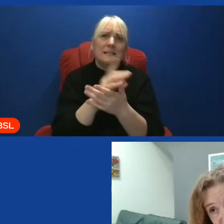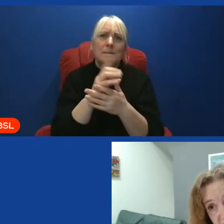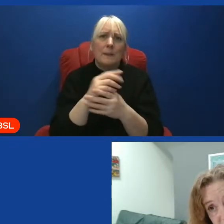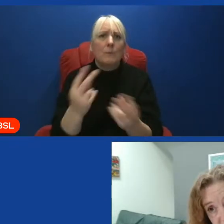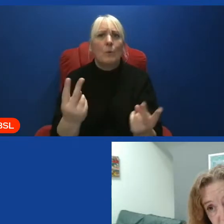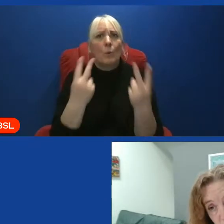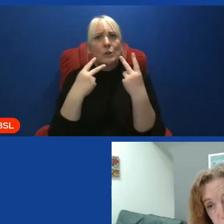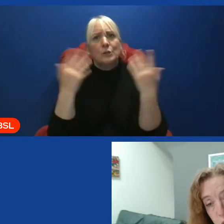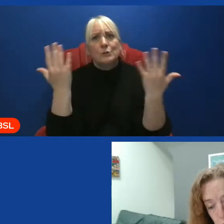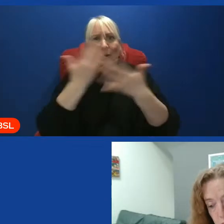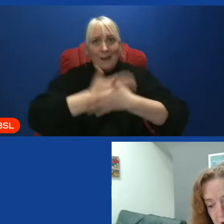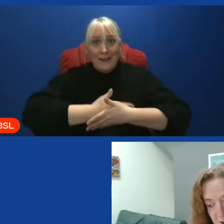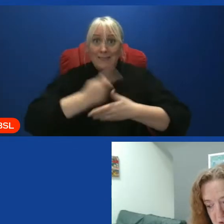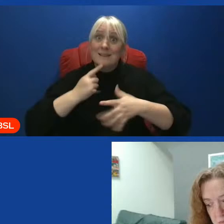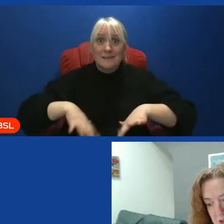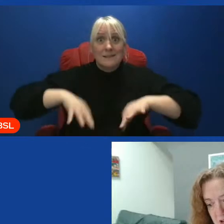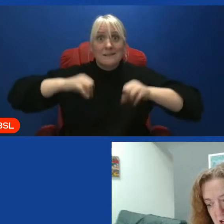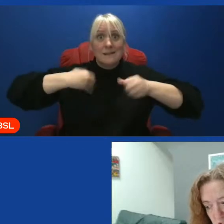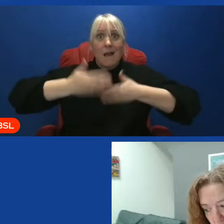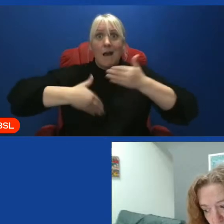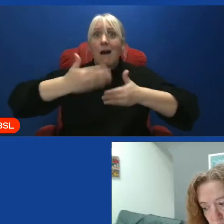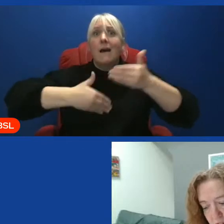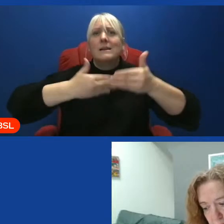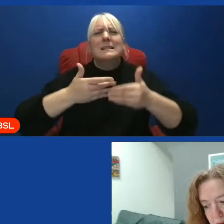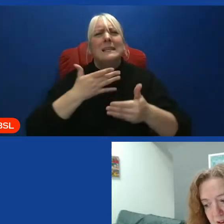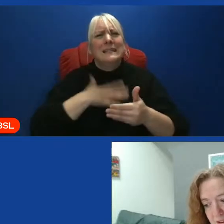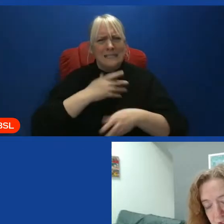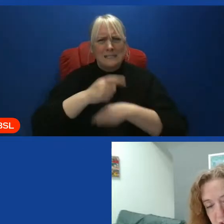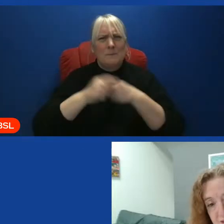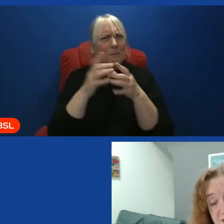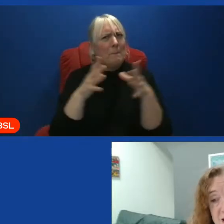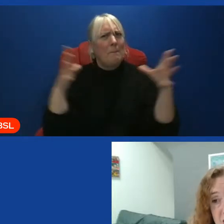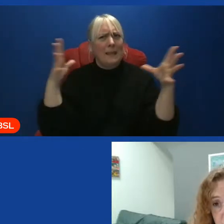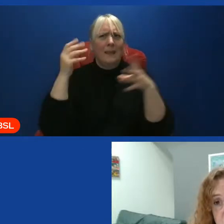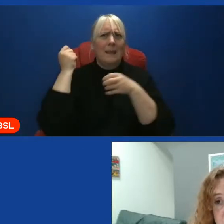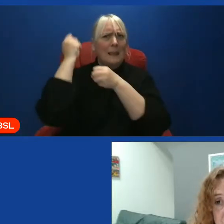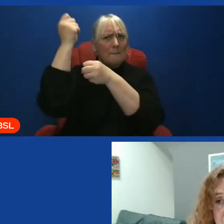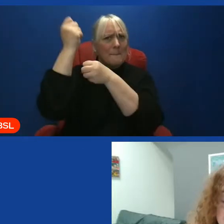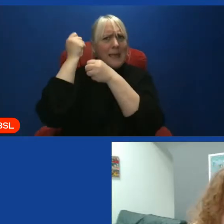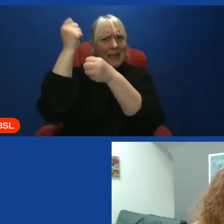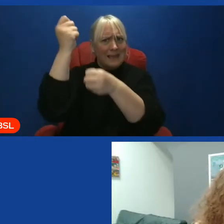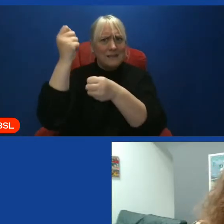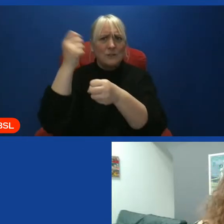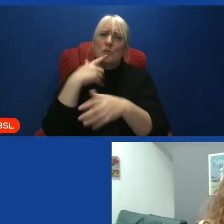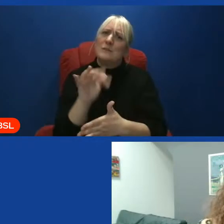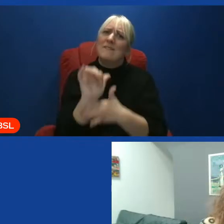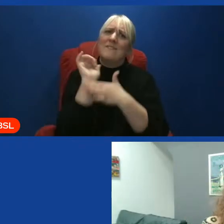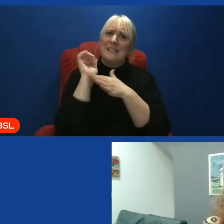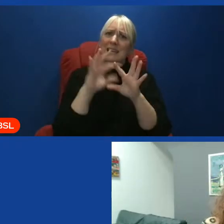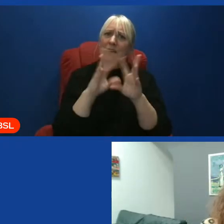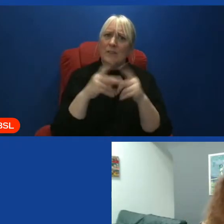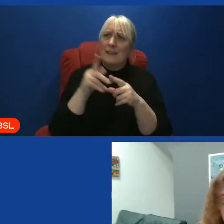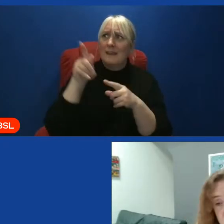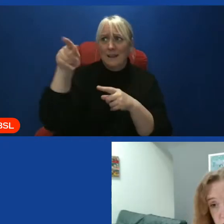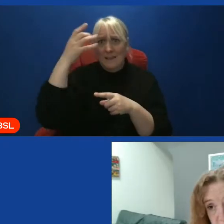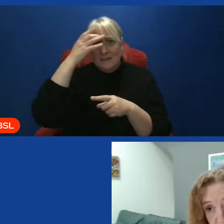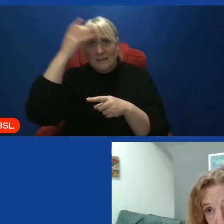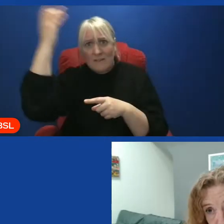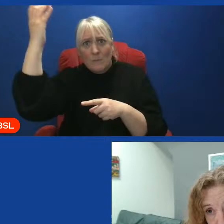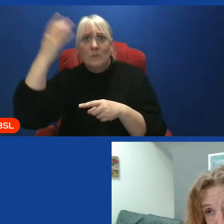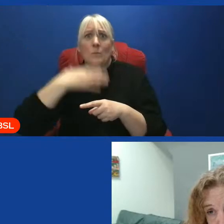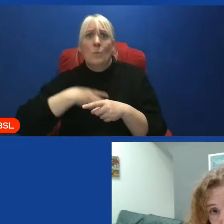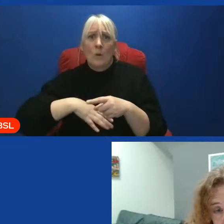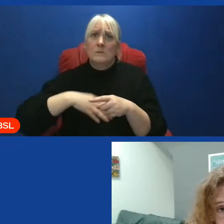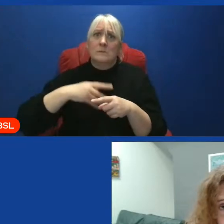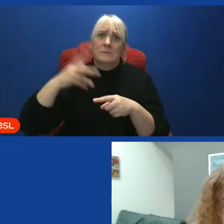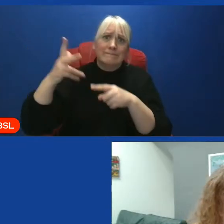this is the start of what will have to be a huge campaign in defence of everything that this government is setting out, unfortunately,